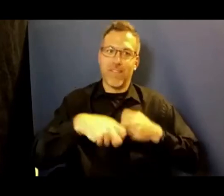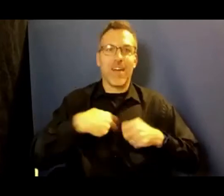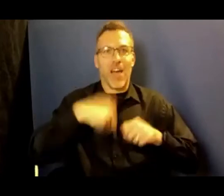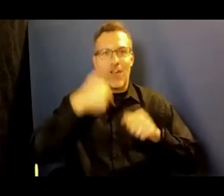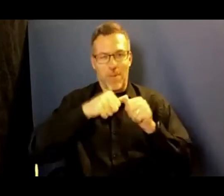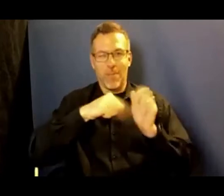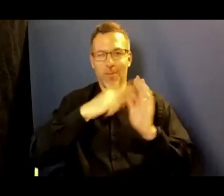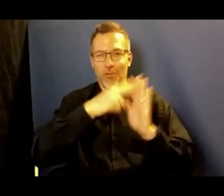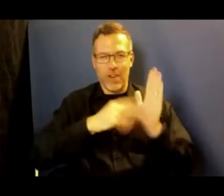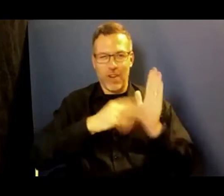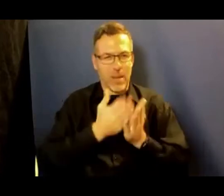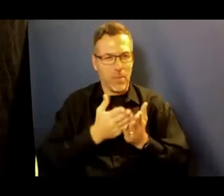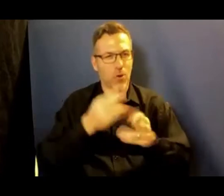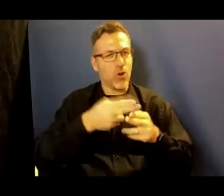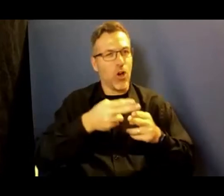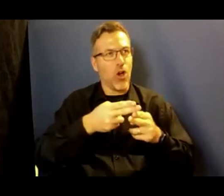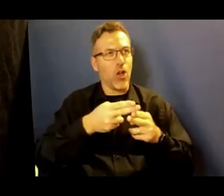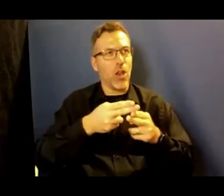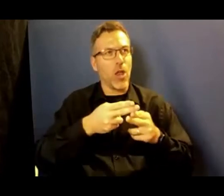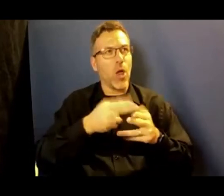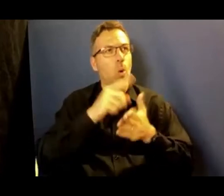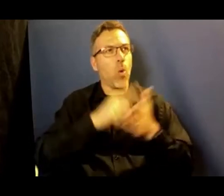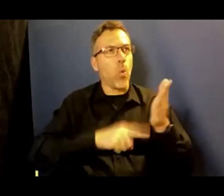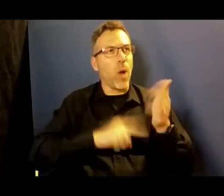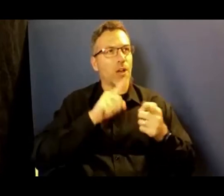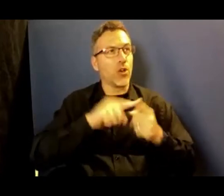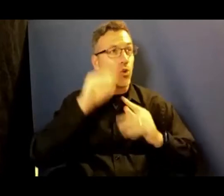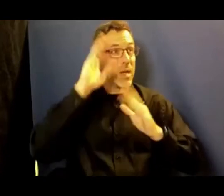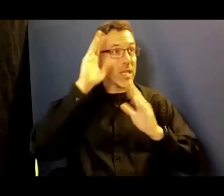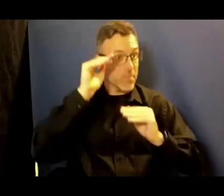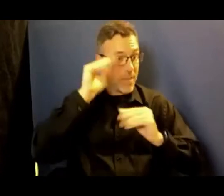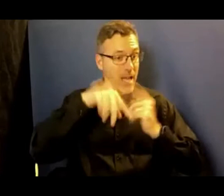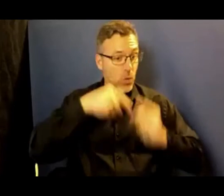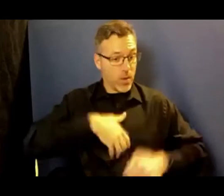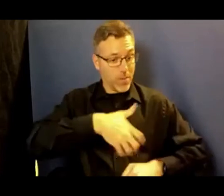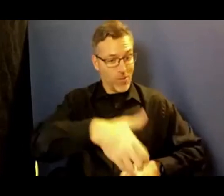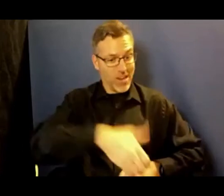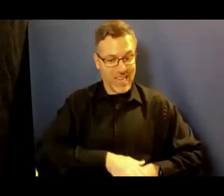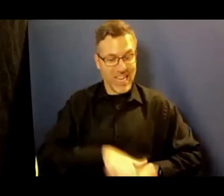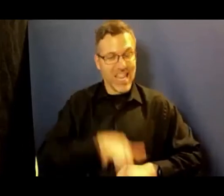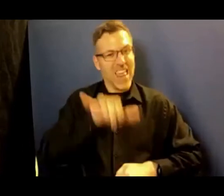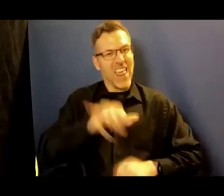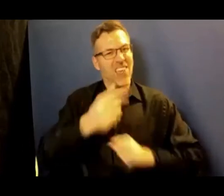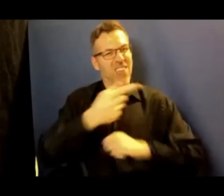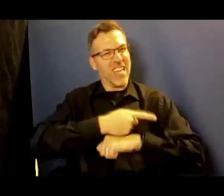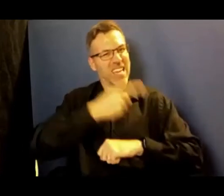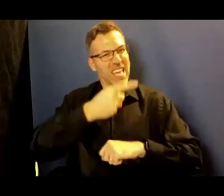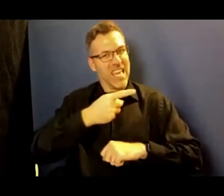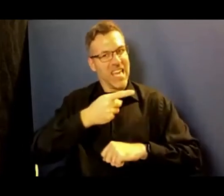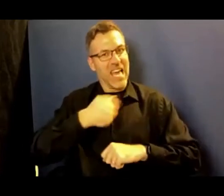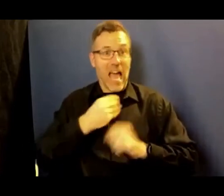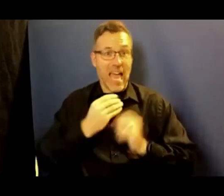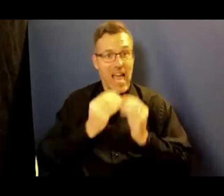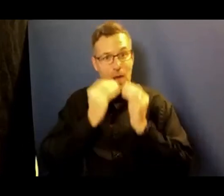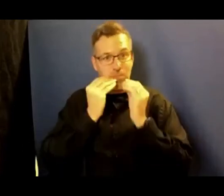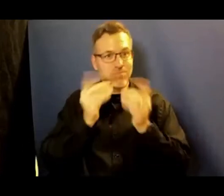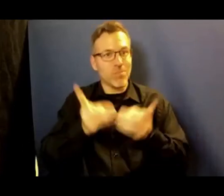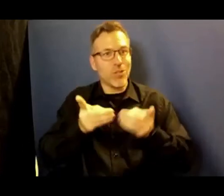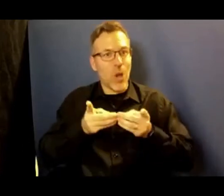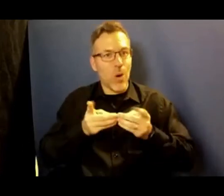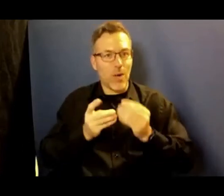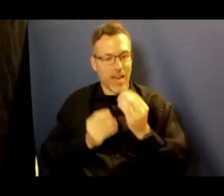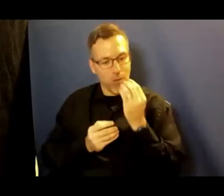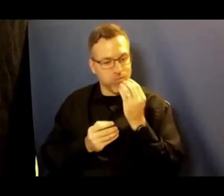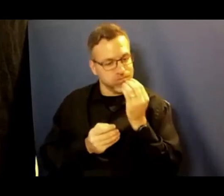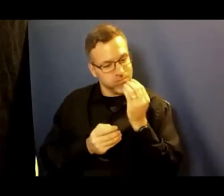When Expecting. And I had eaten a donut that day, and I was reading my chapter, Being a Good Pregnant Woman. And it talked